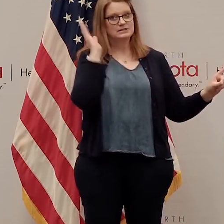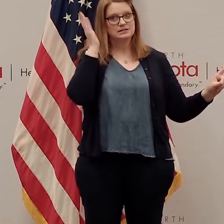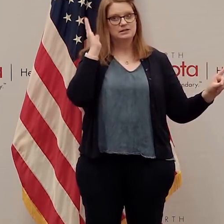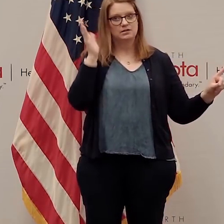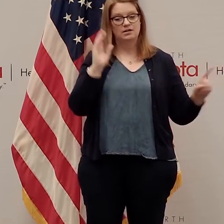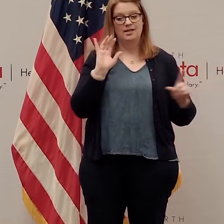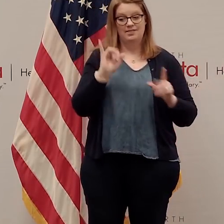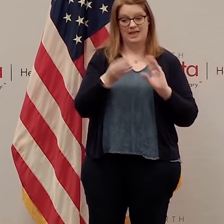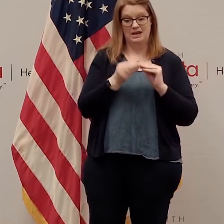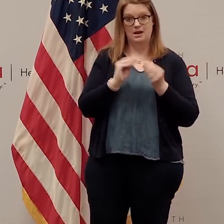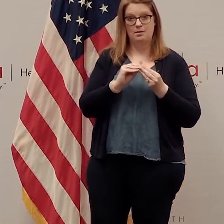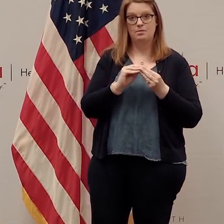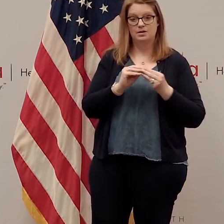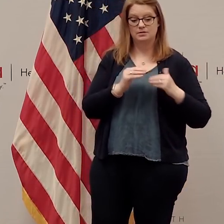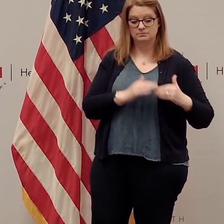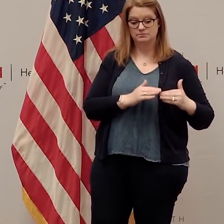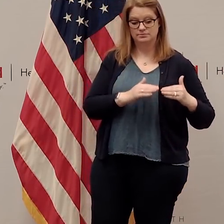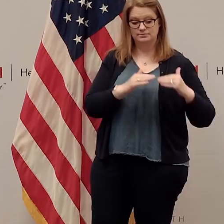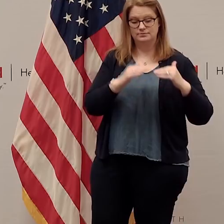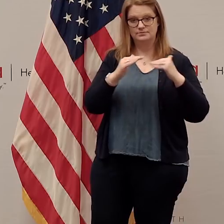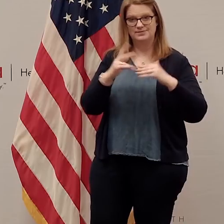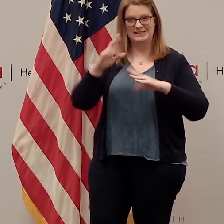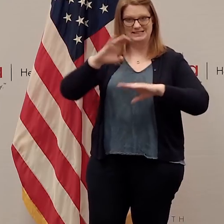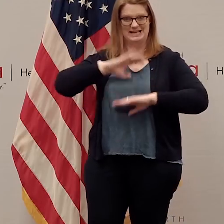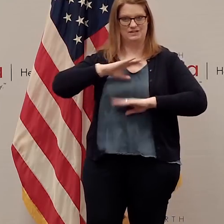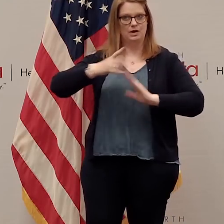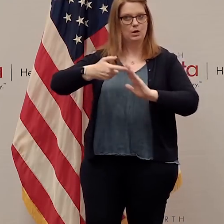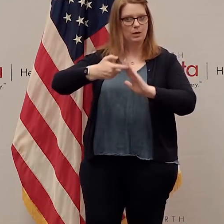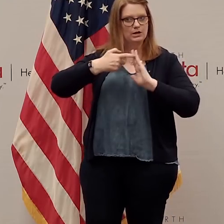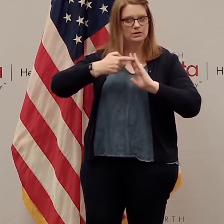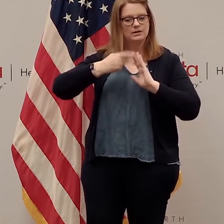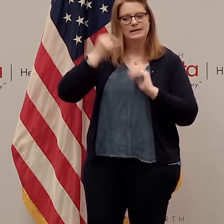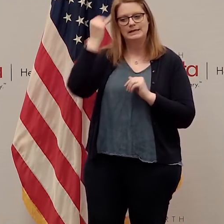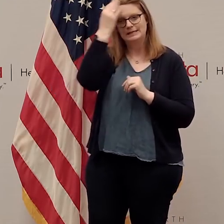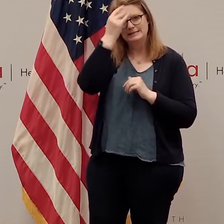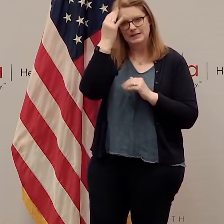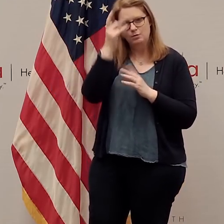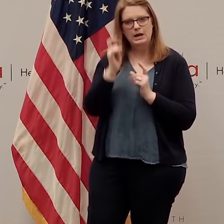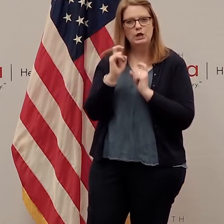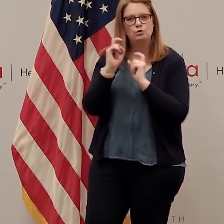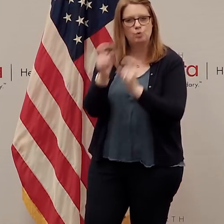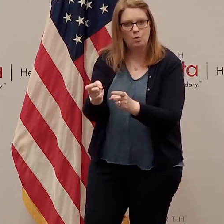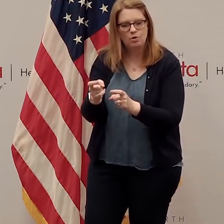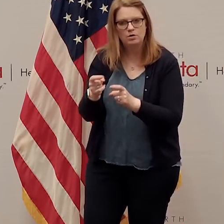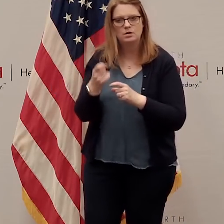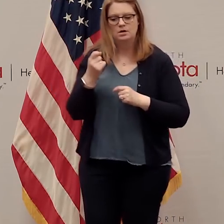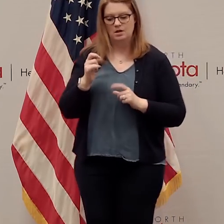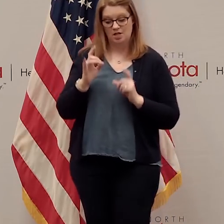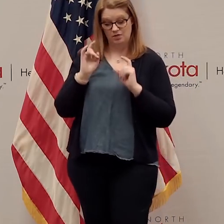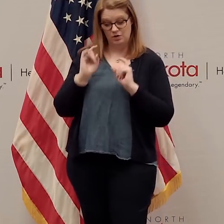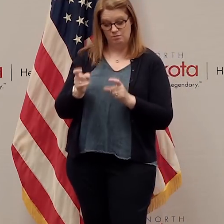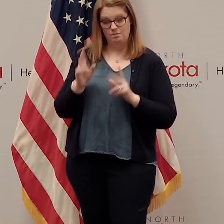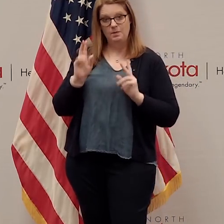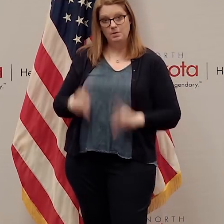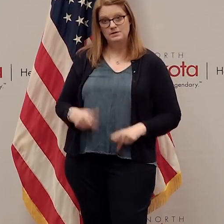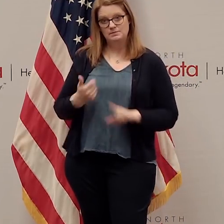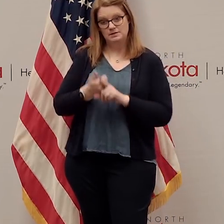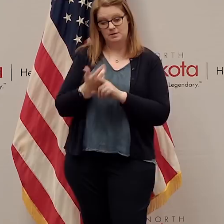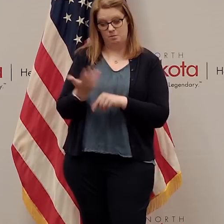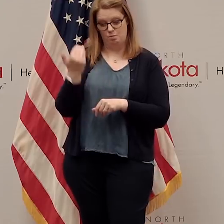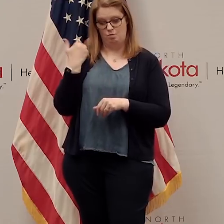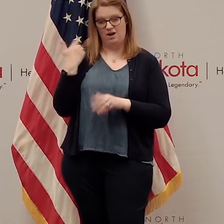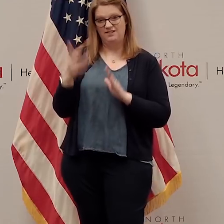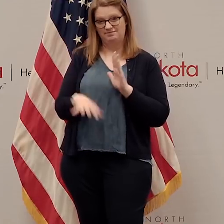a growing number, who meet these criteria to consider donating. Donors must have a prior diagnosis